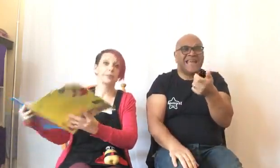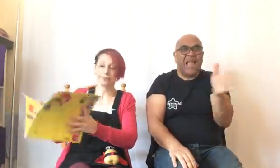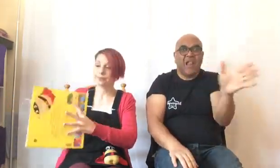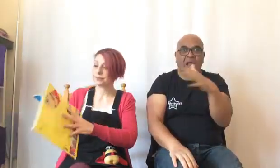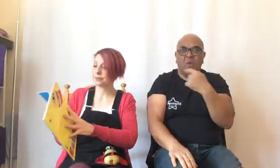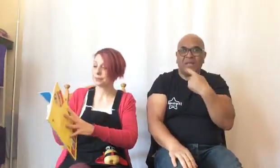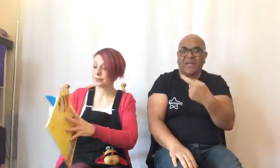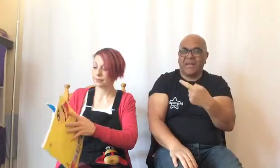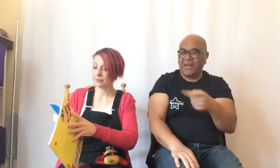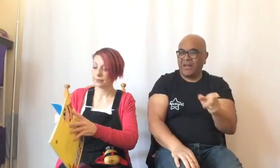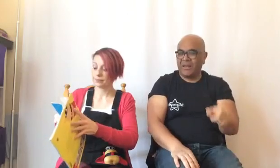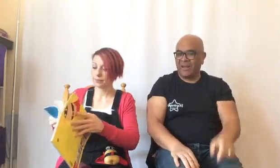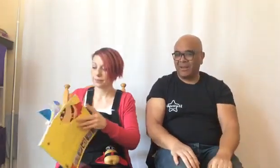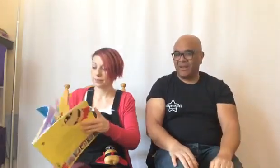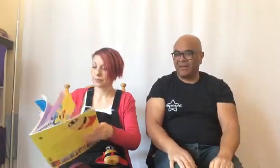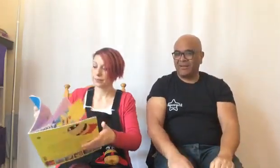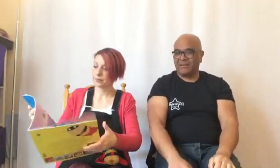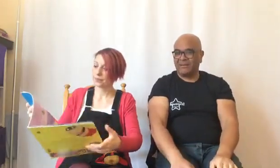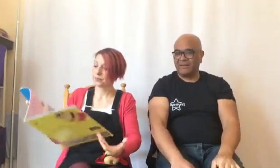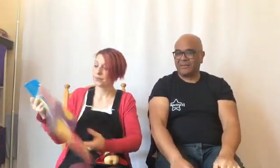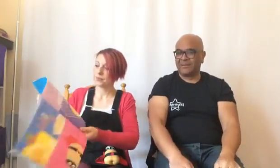gasped.